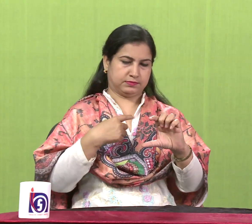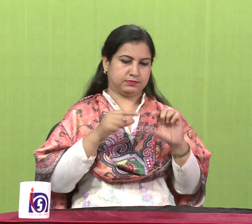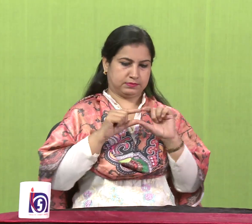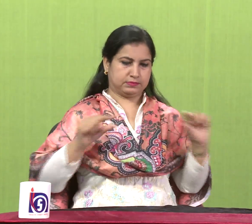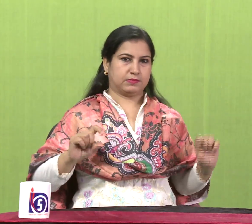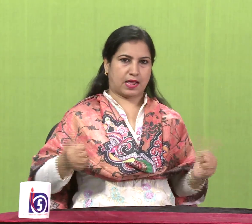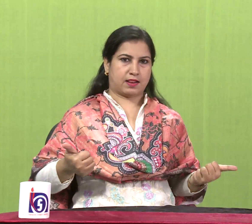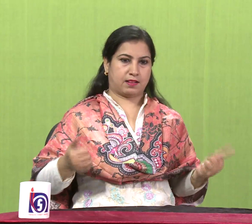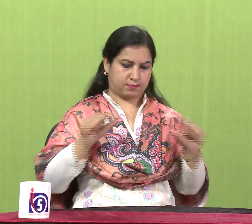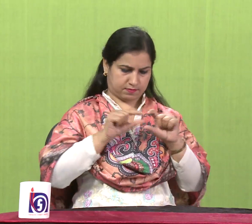queries to